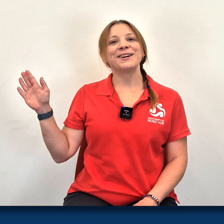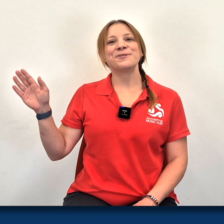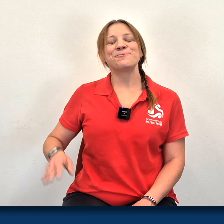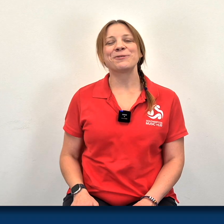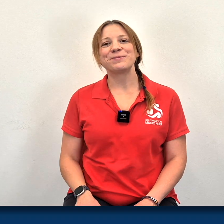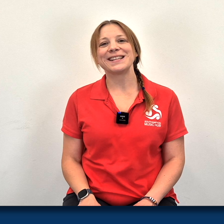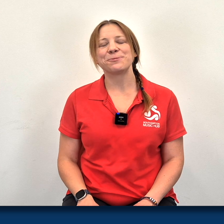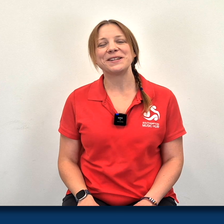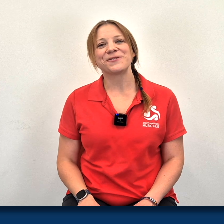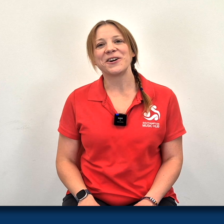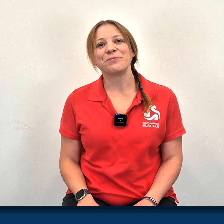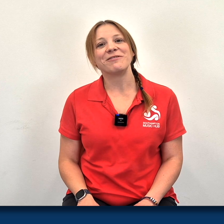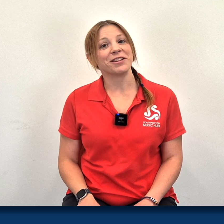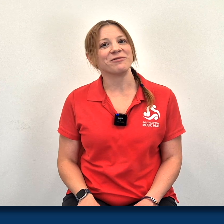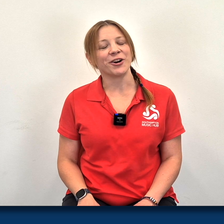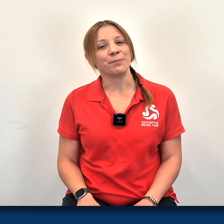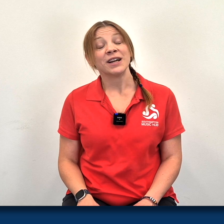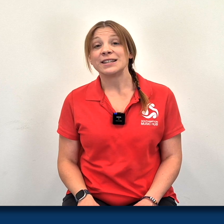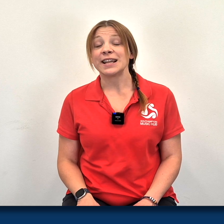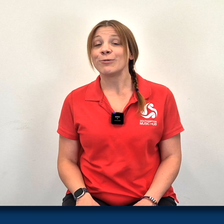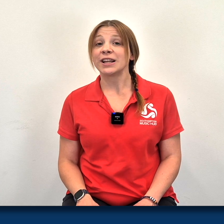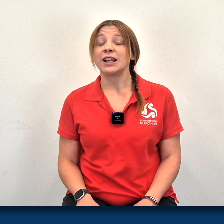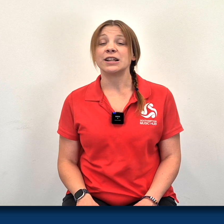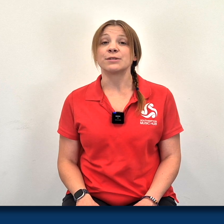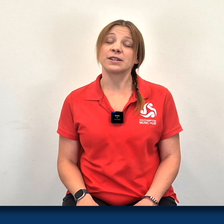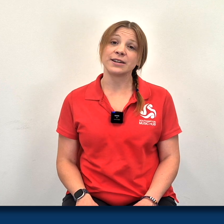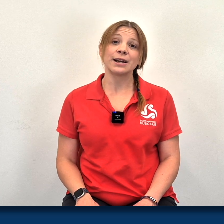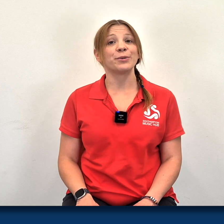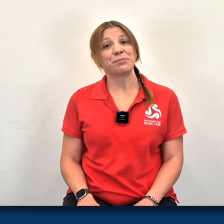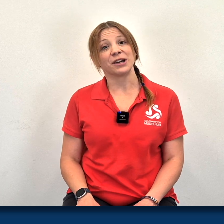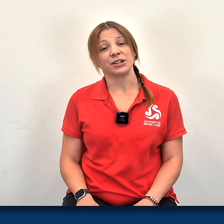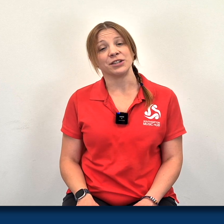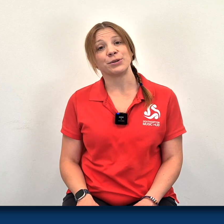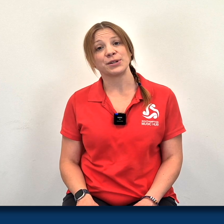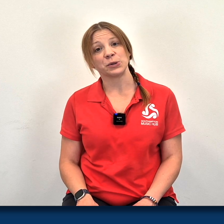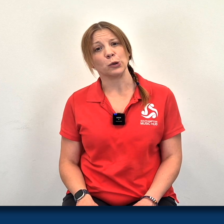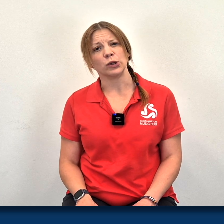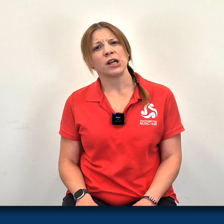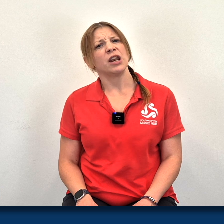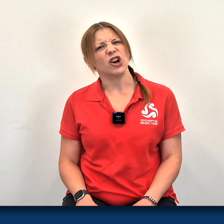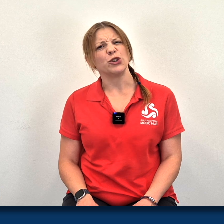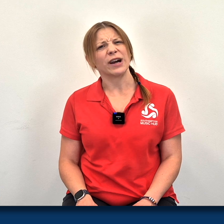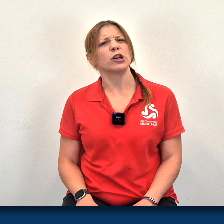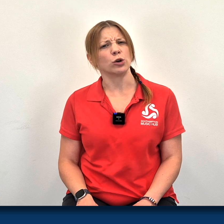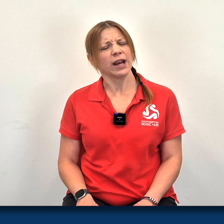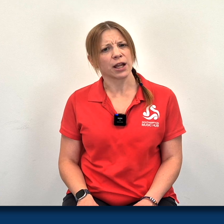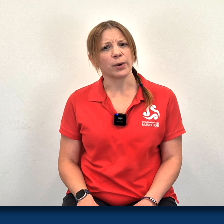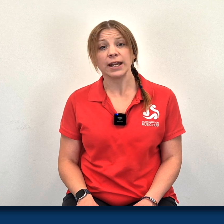Hello, welcome to this week's 5-minute rhythm and rhyme. Today we're going to learn some signs and body percussion to a song called Nigel Had a Long Neck by Nick